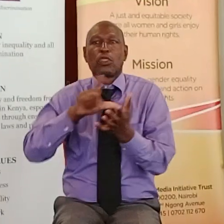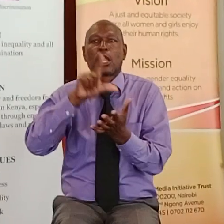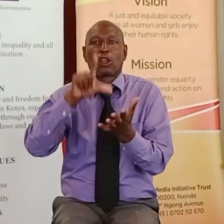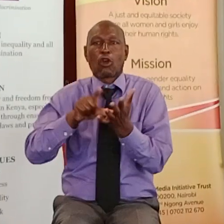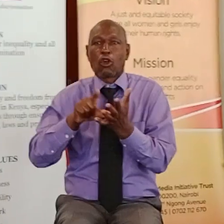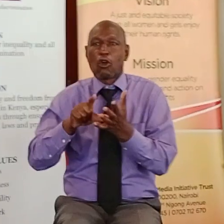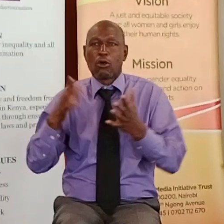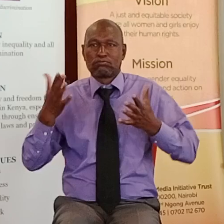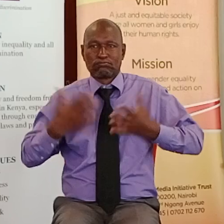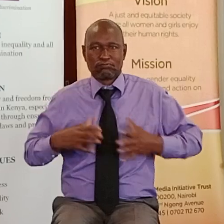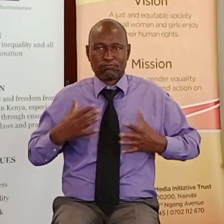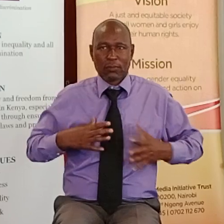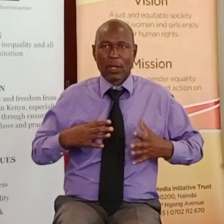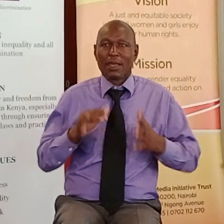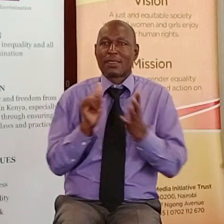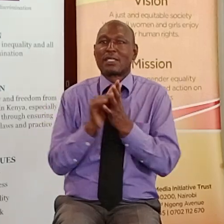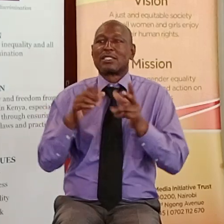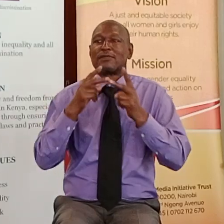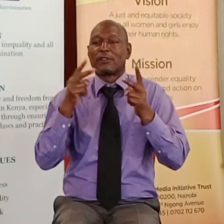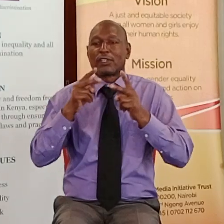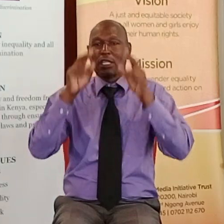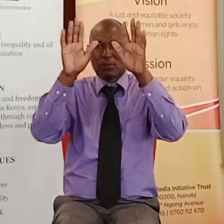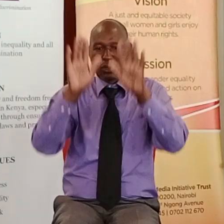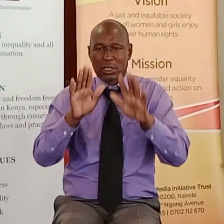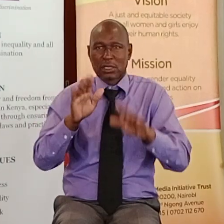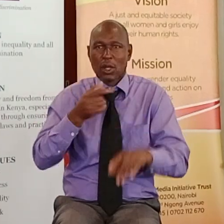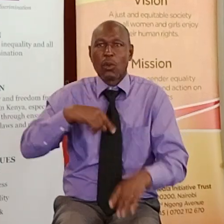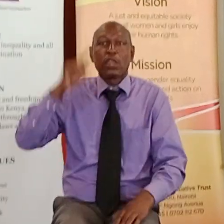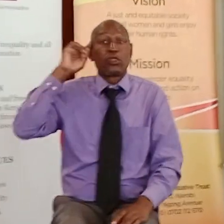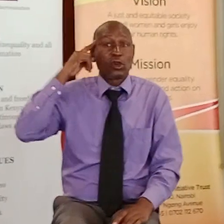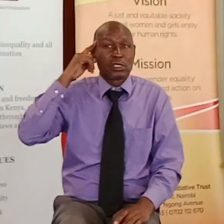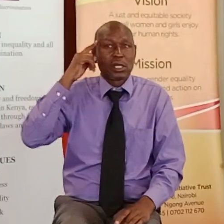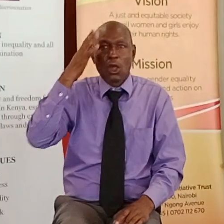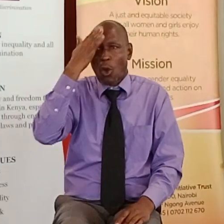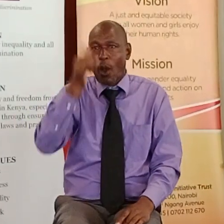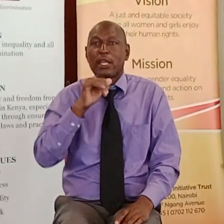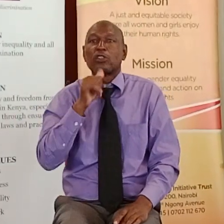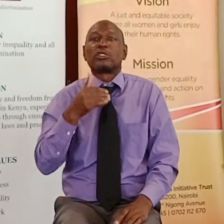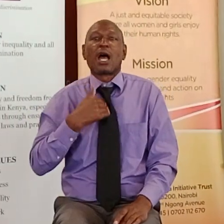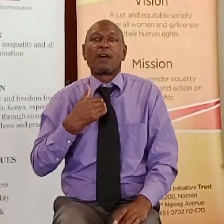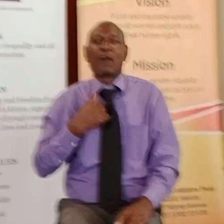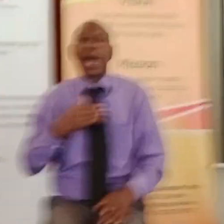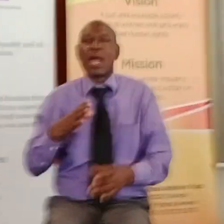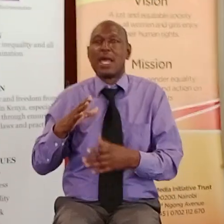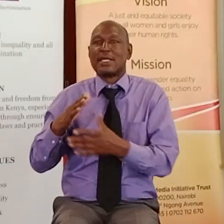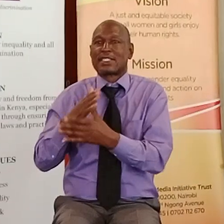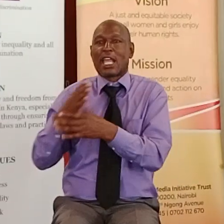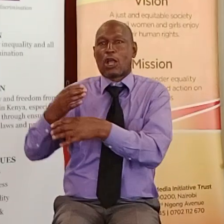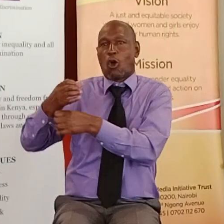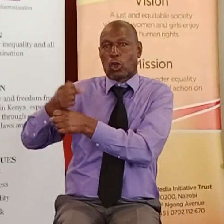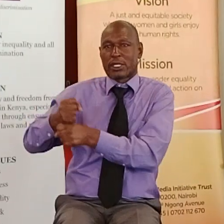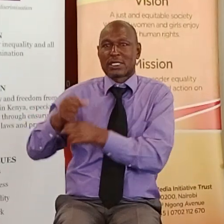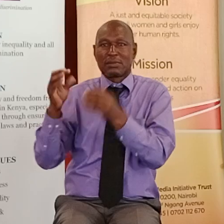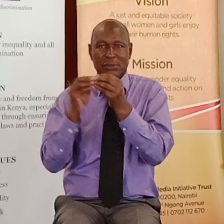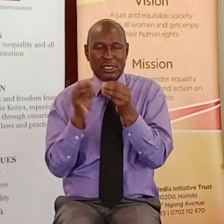citizens, are very important. So we thought, why don't we have a stakeholders meeting, bringing together different